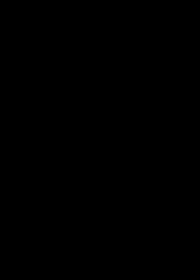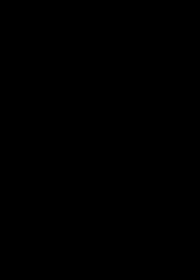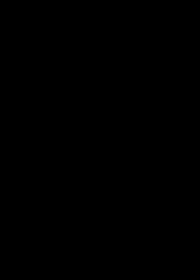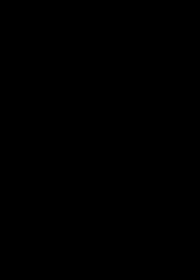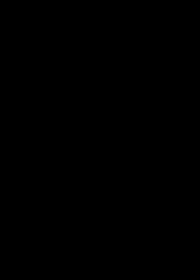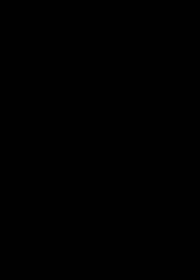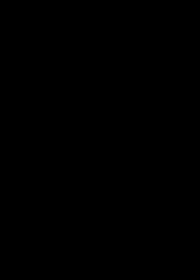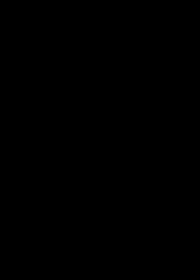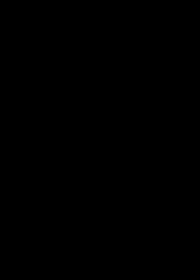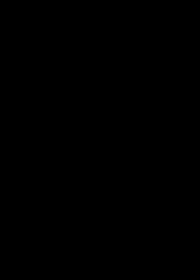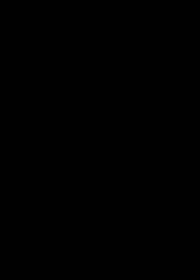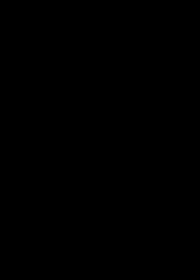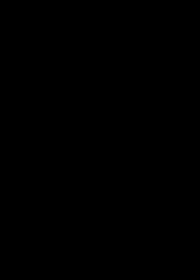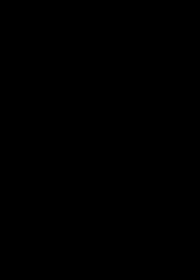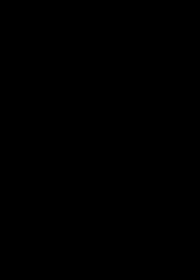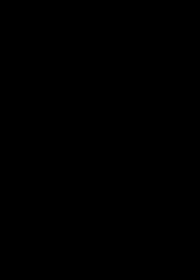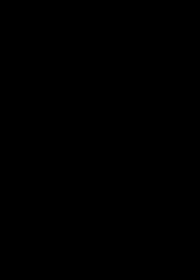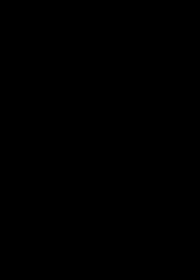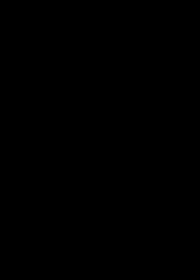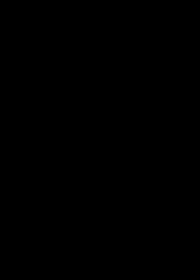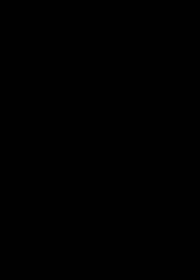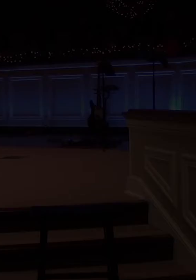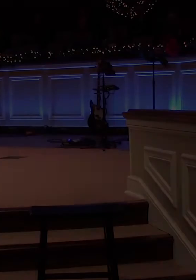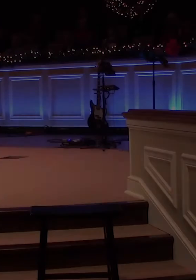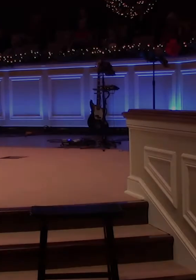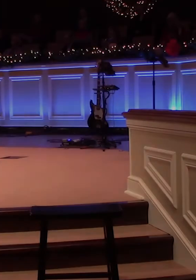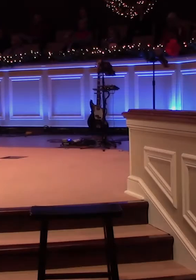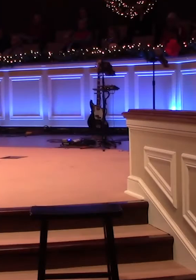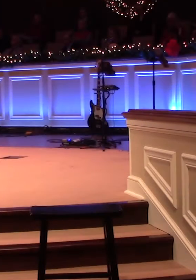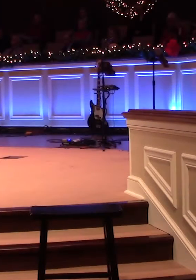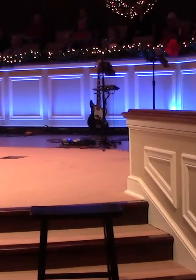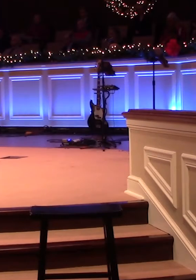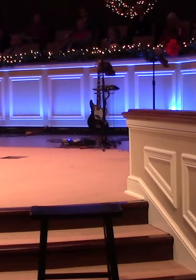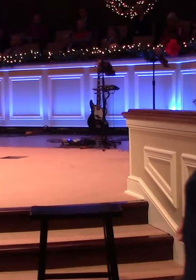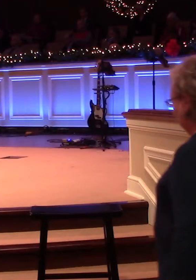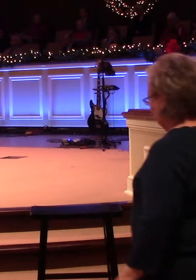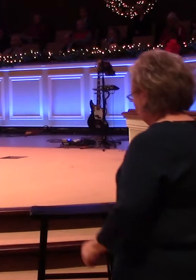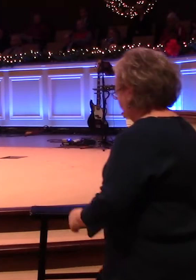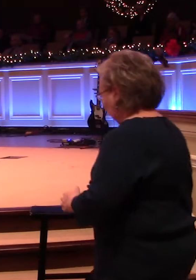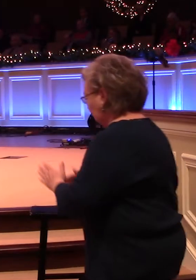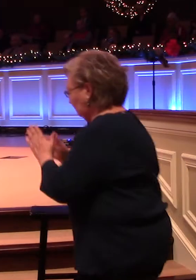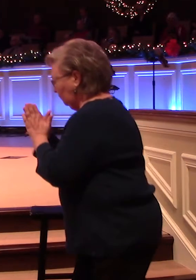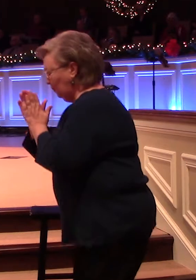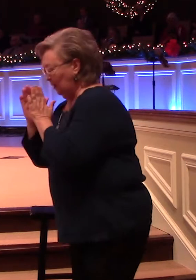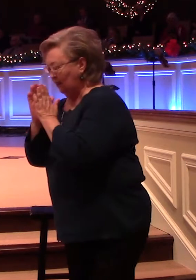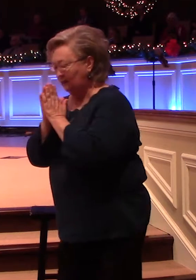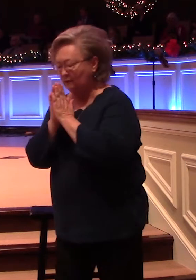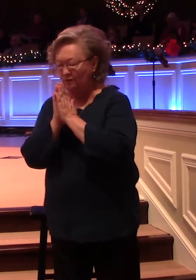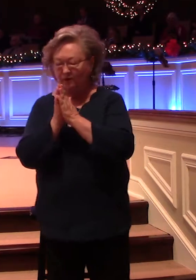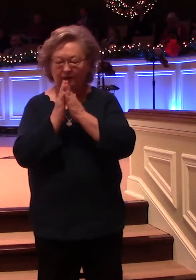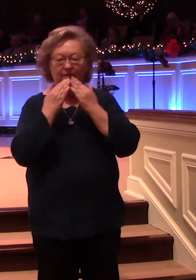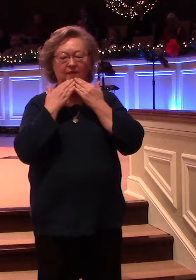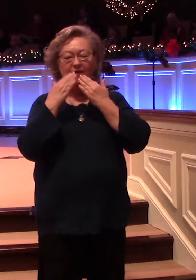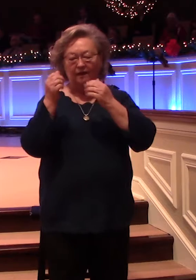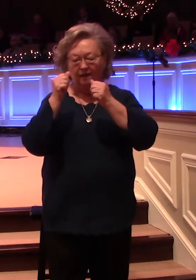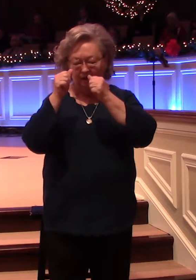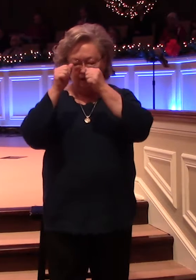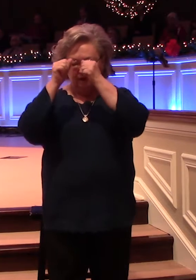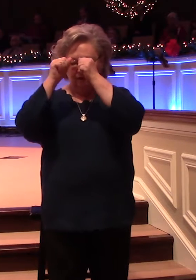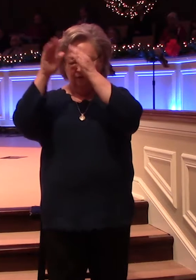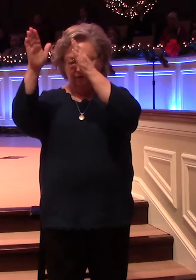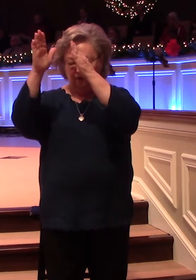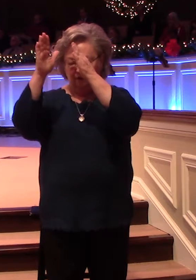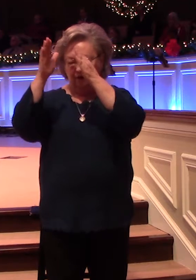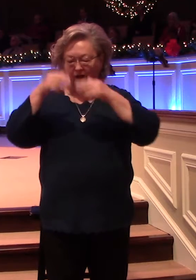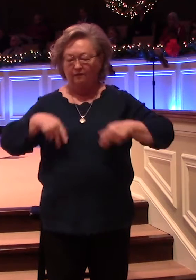Please pray with me. Father God, we thank you so much for allowing us to gather here today, Lord, to worship and